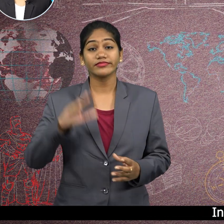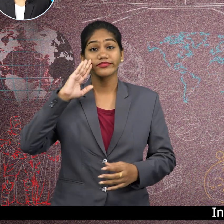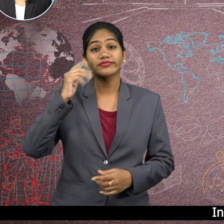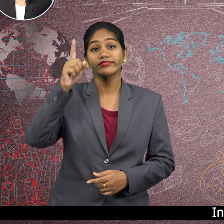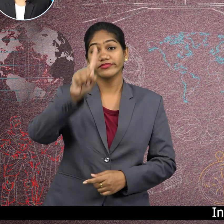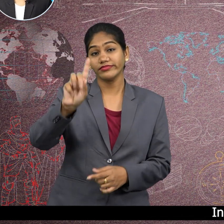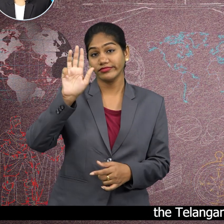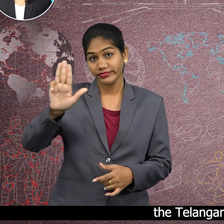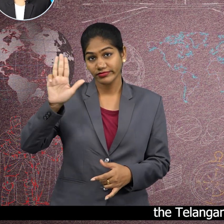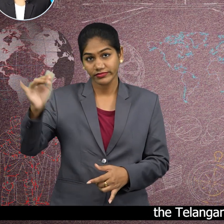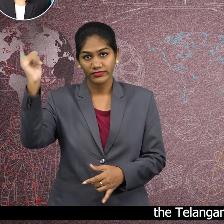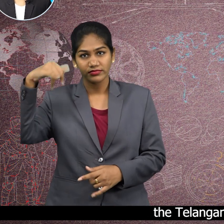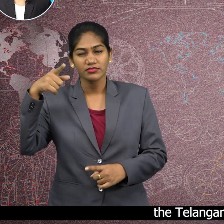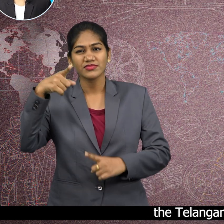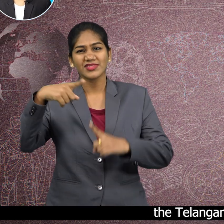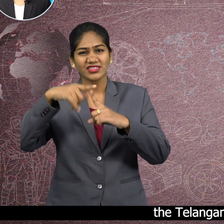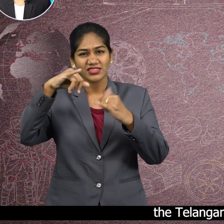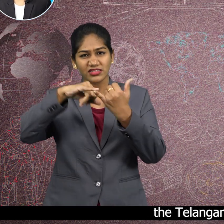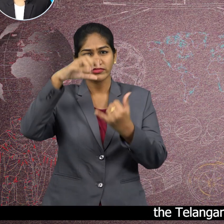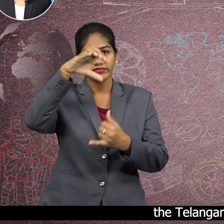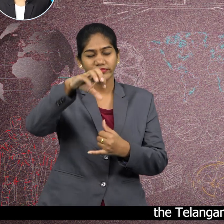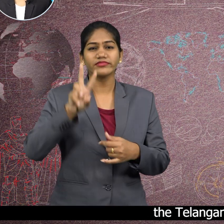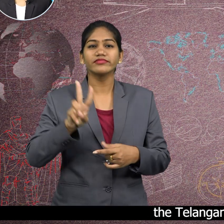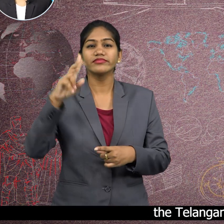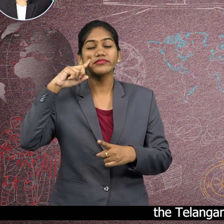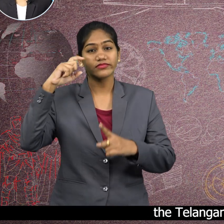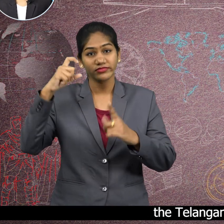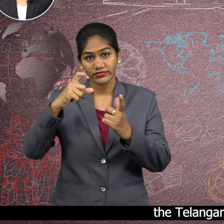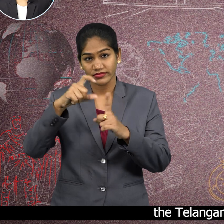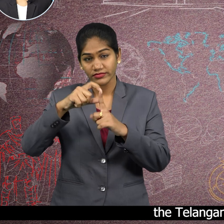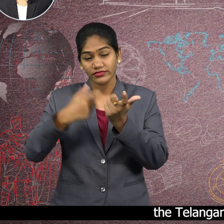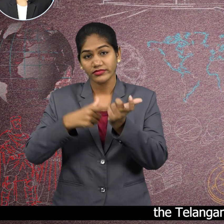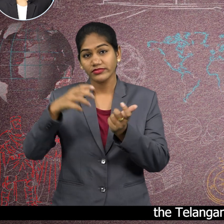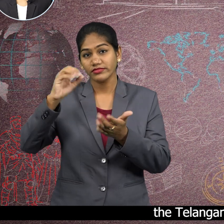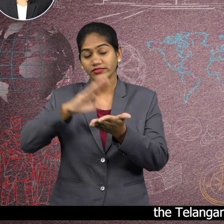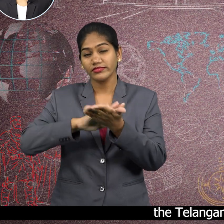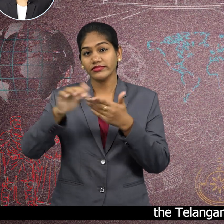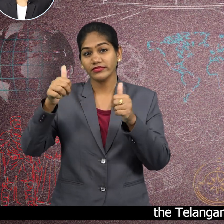In 1996, the Telangana Vidroha Dinam